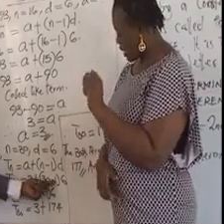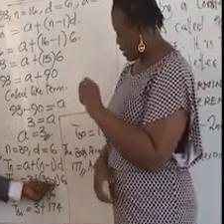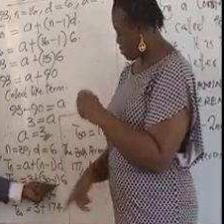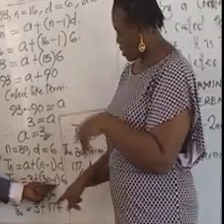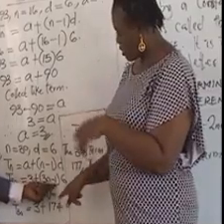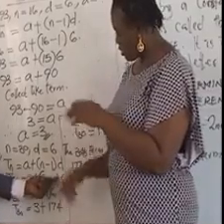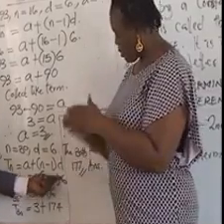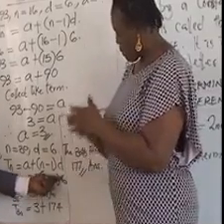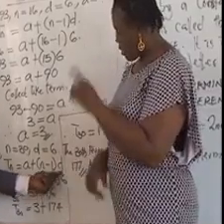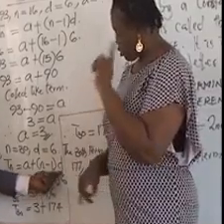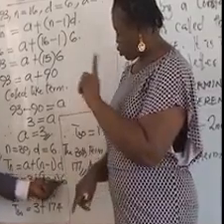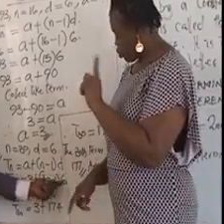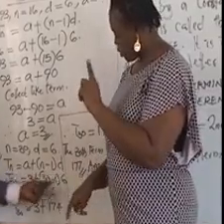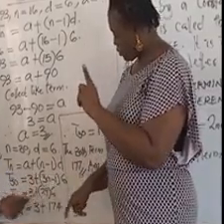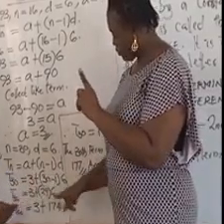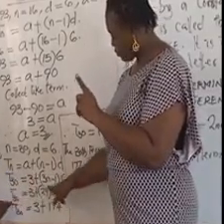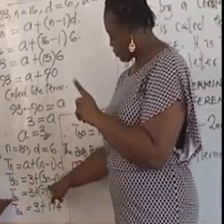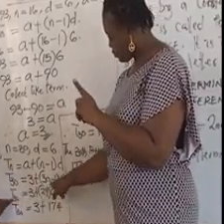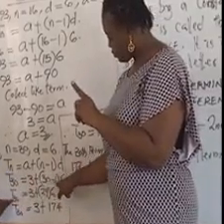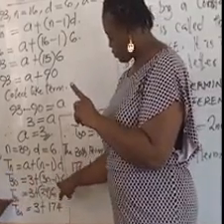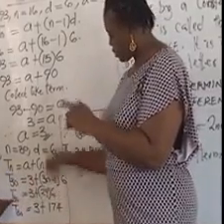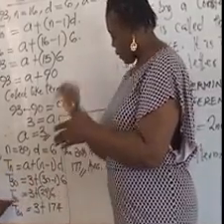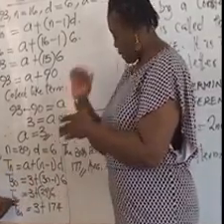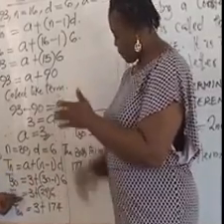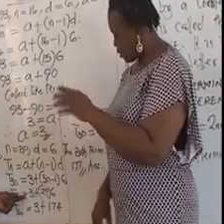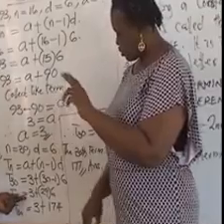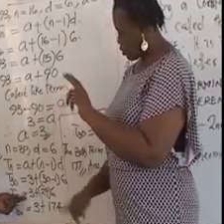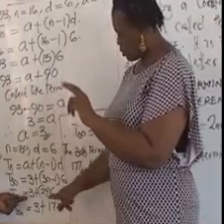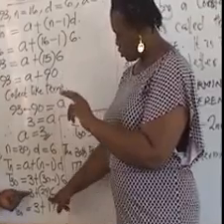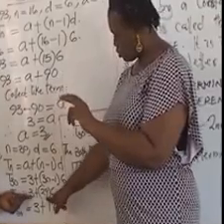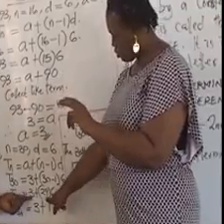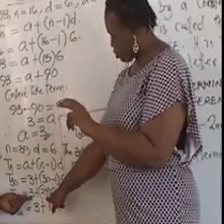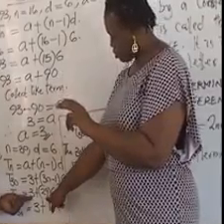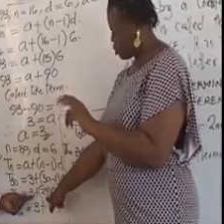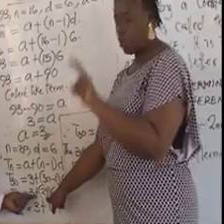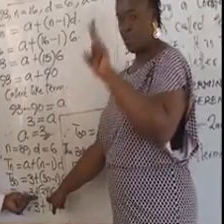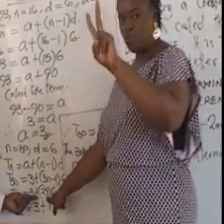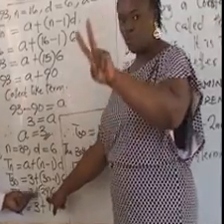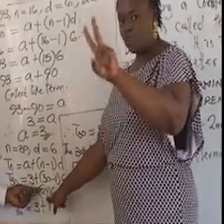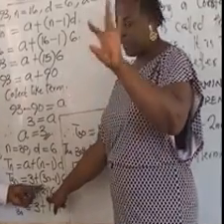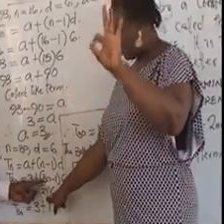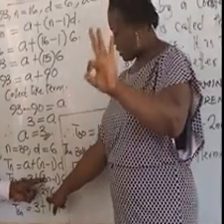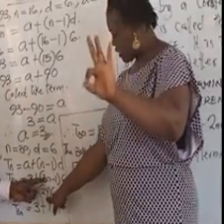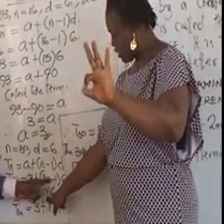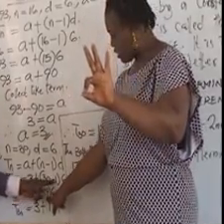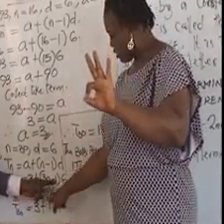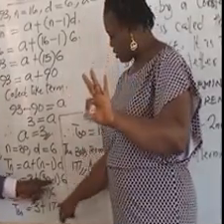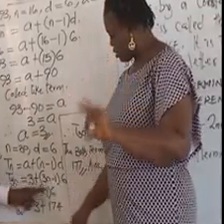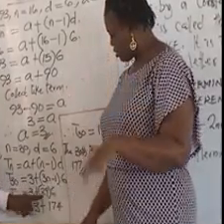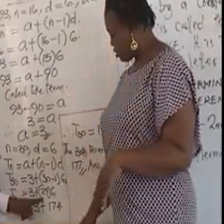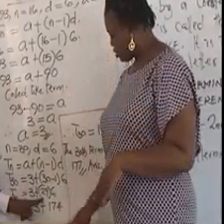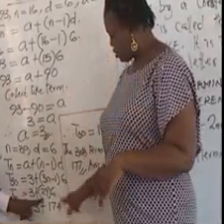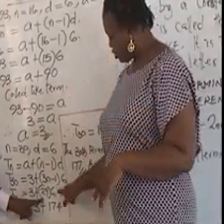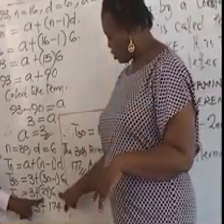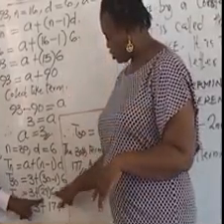30 minus 1, and the common difference 6. T30 equals to 3 plus 30 minus 1